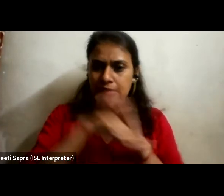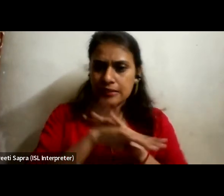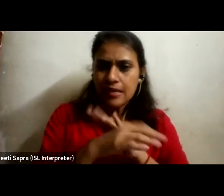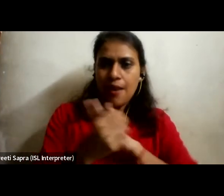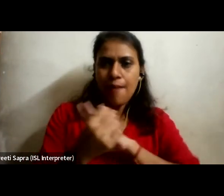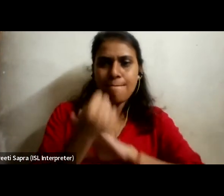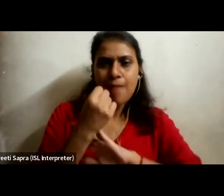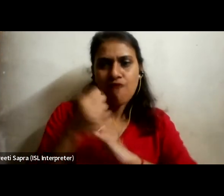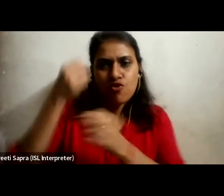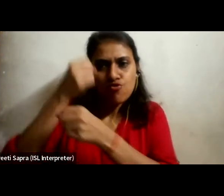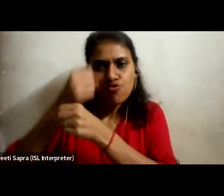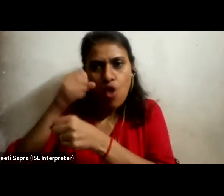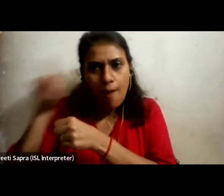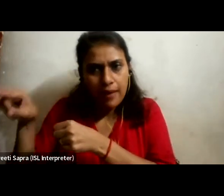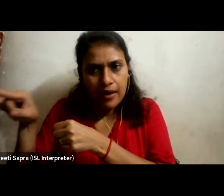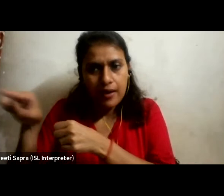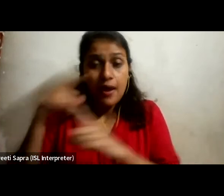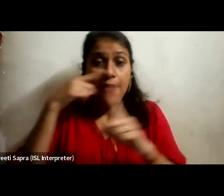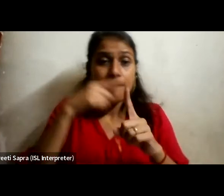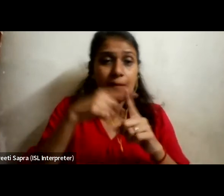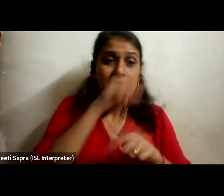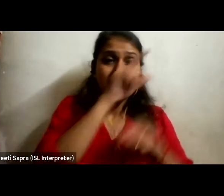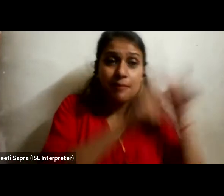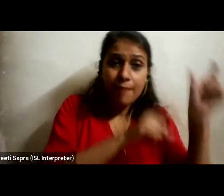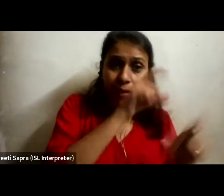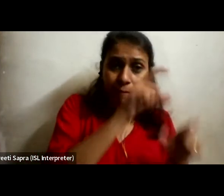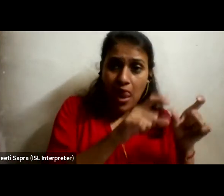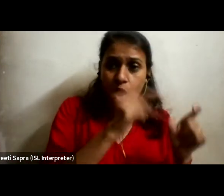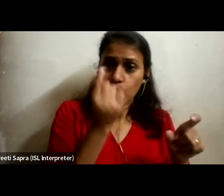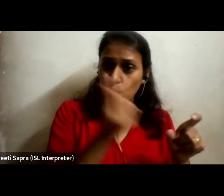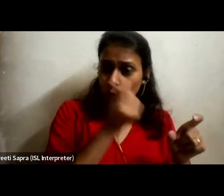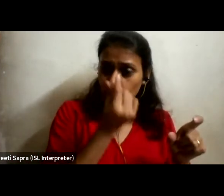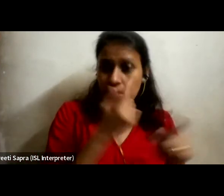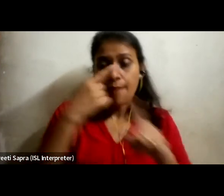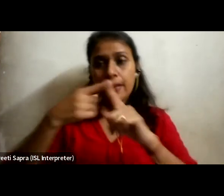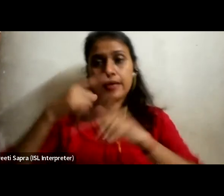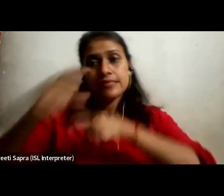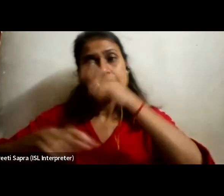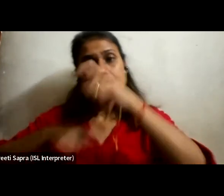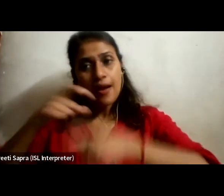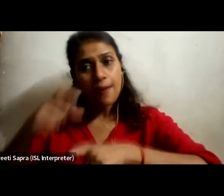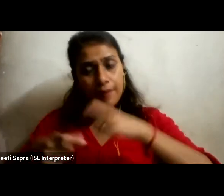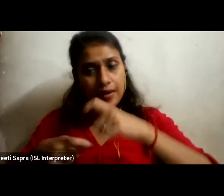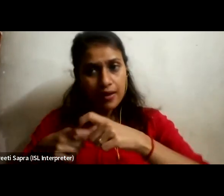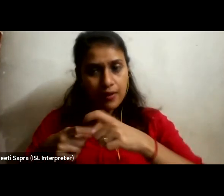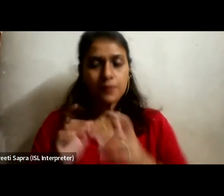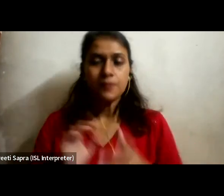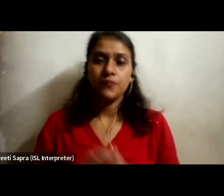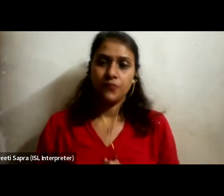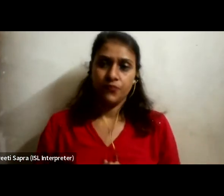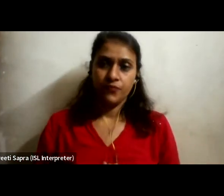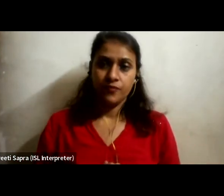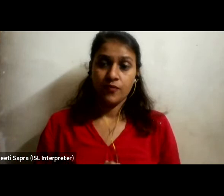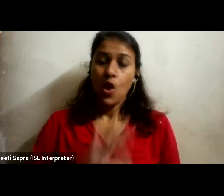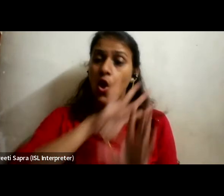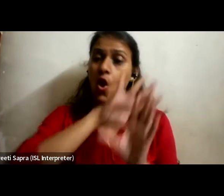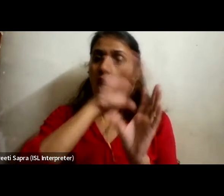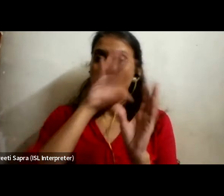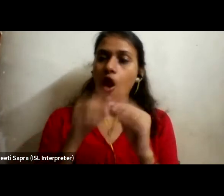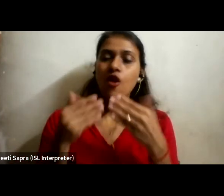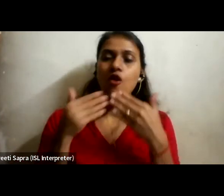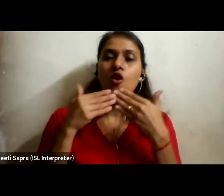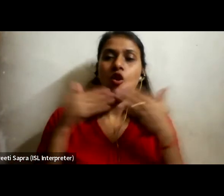government, the consumers, the company that's deploying that system. And it's, very broadly speaking, a